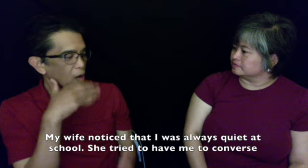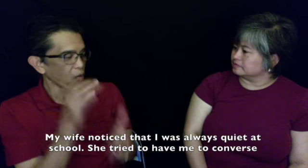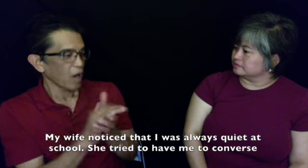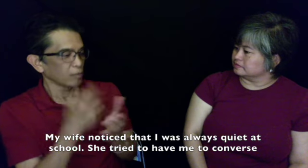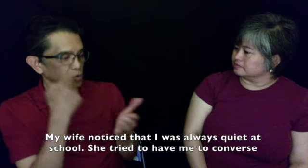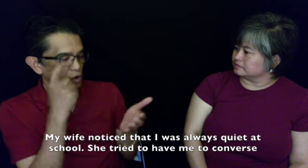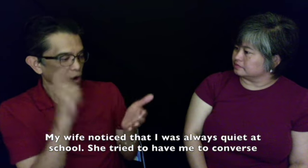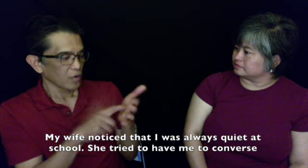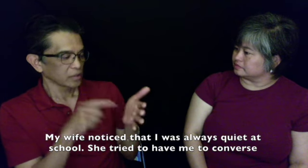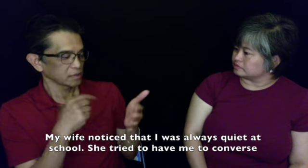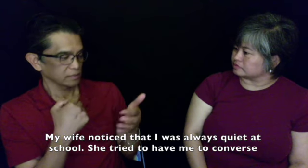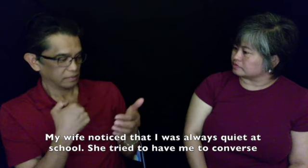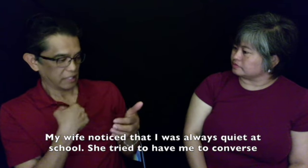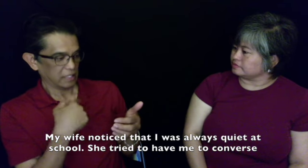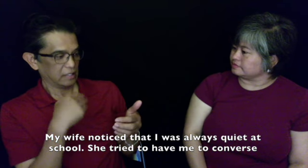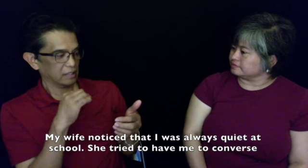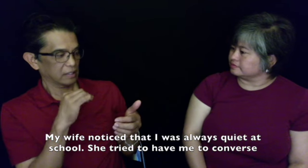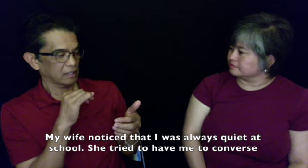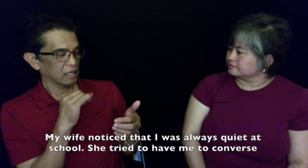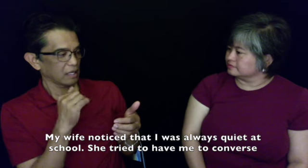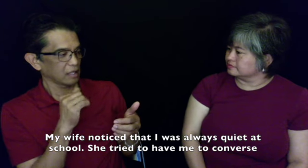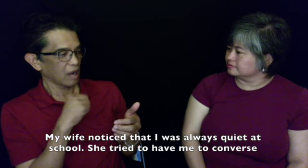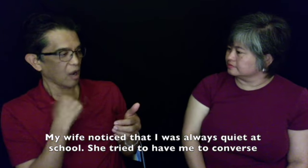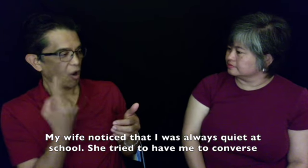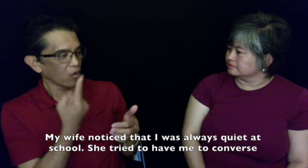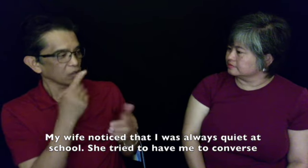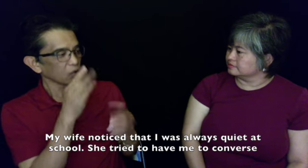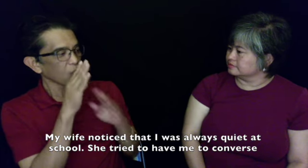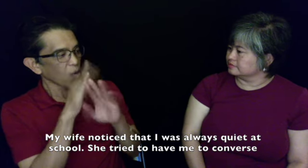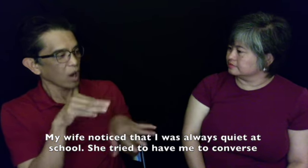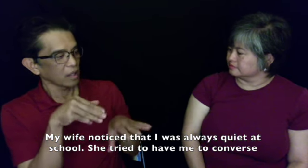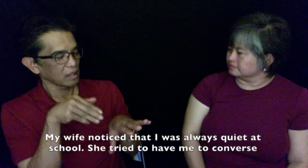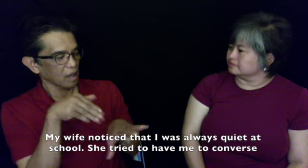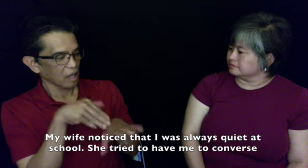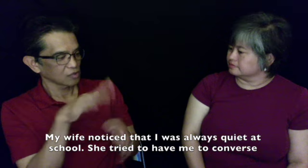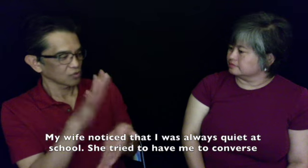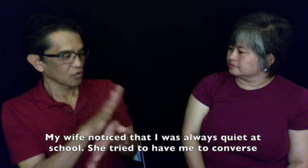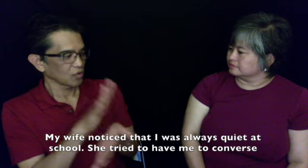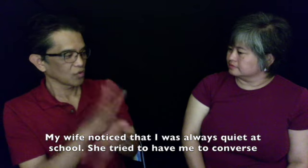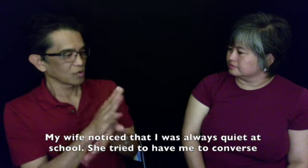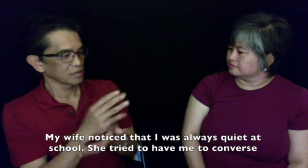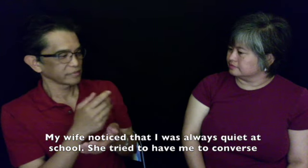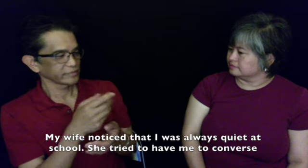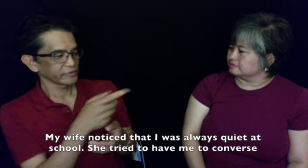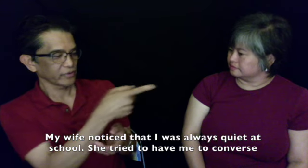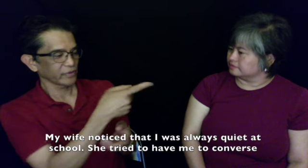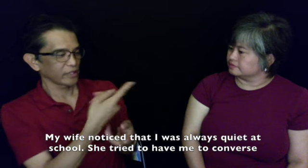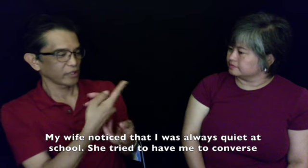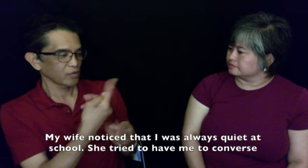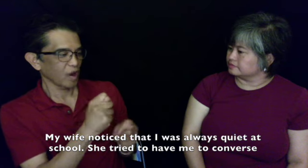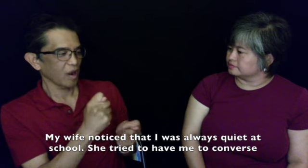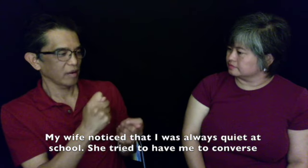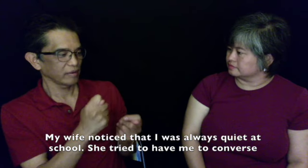My wife noticed I was always quiet at school. She tried to have me to converse